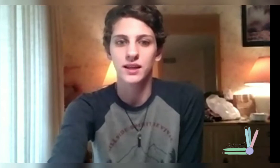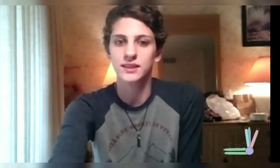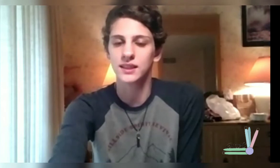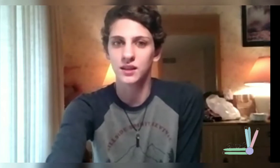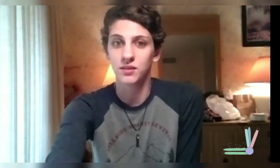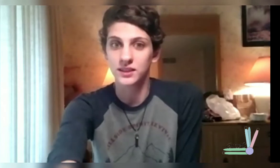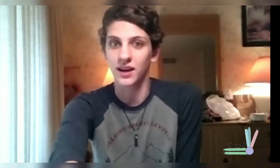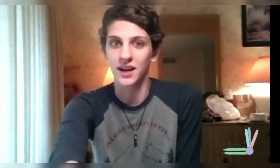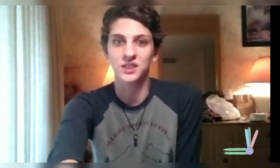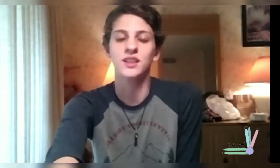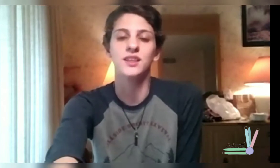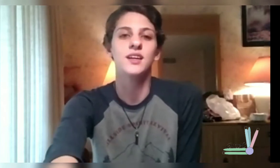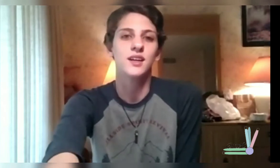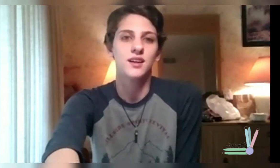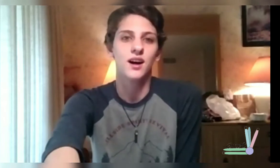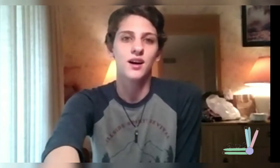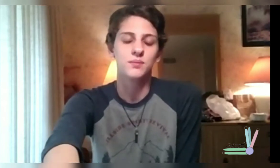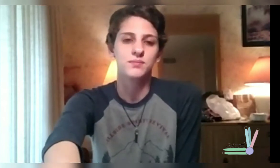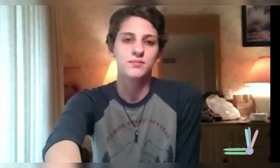so I could see that you guys are actually